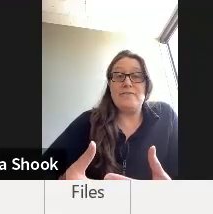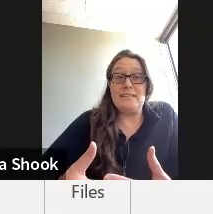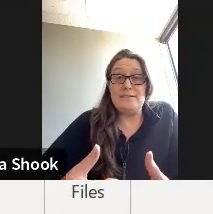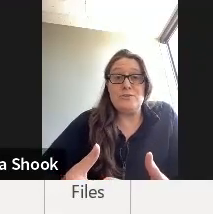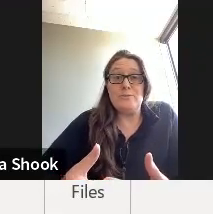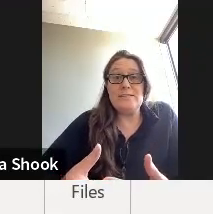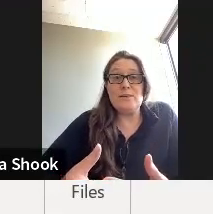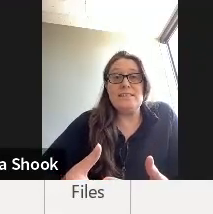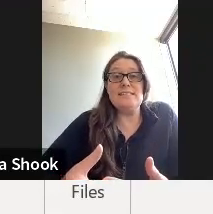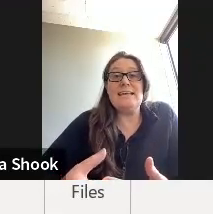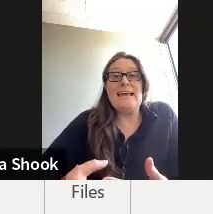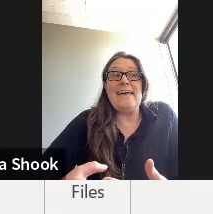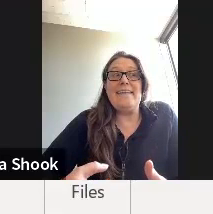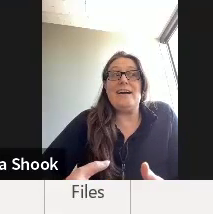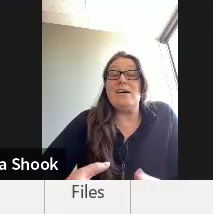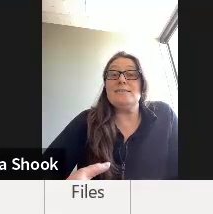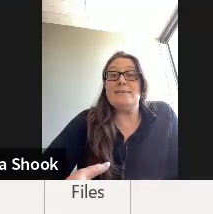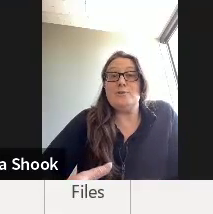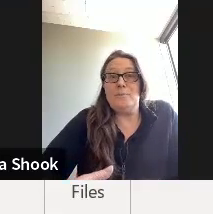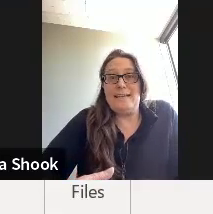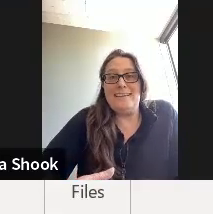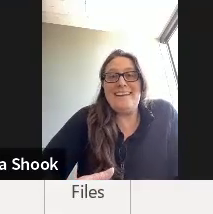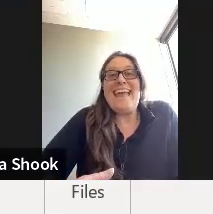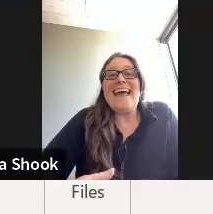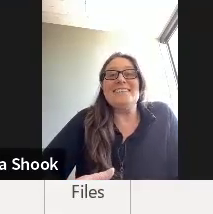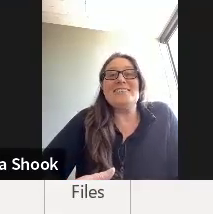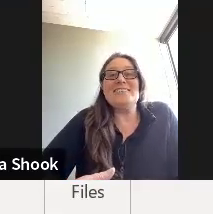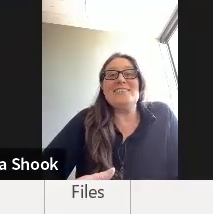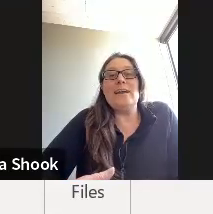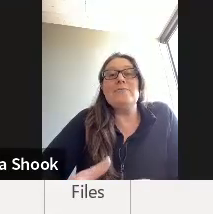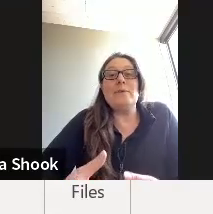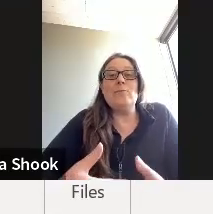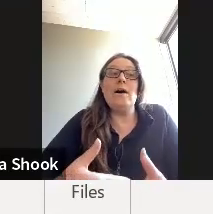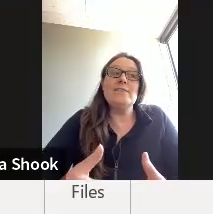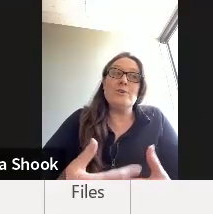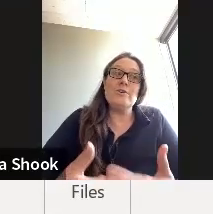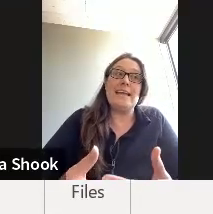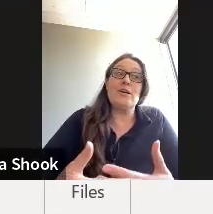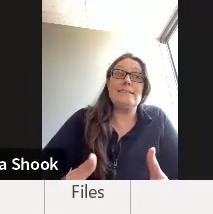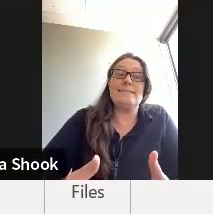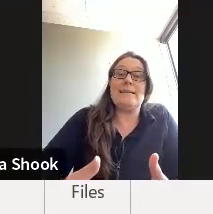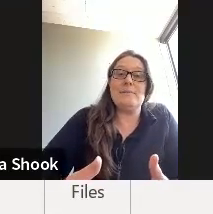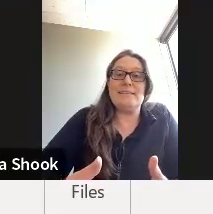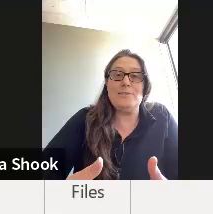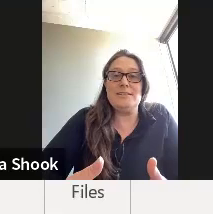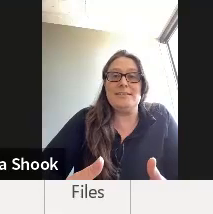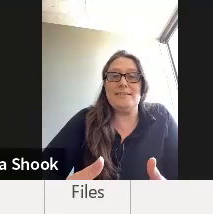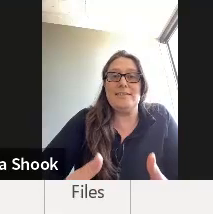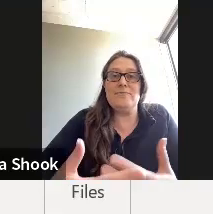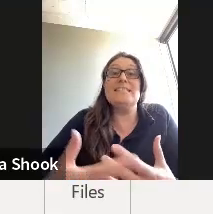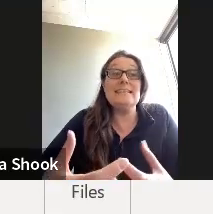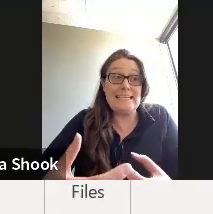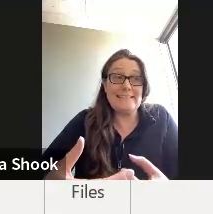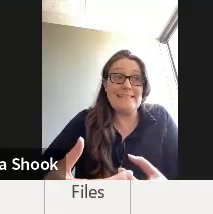additional staffing and additional resources, and that costs additional money. And so if we want to create a crisis stabilization